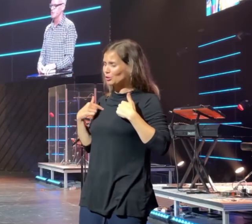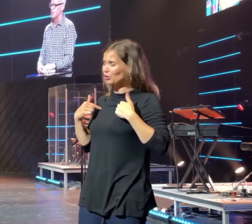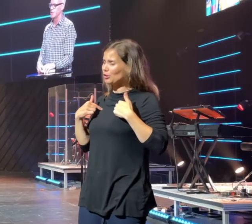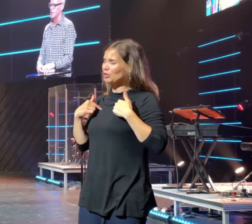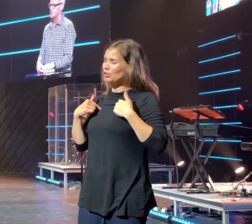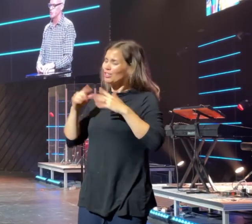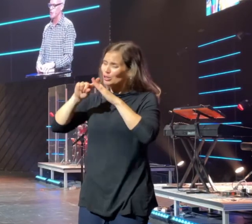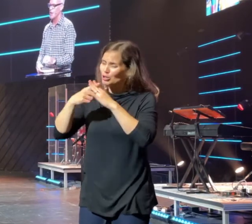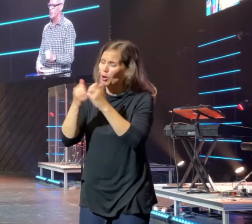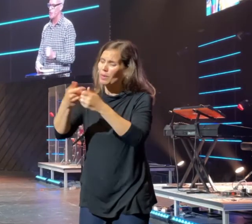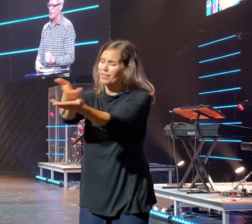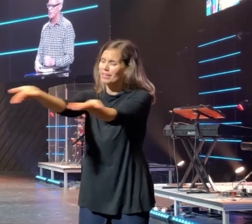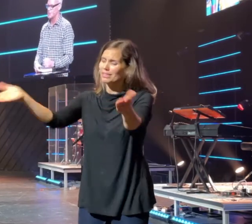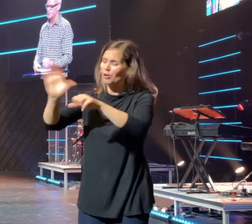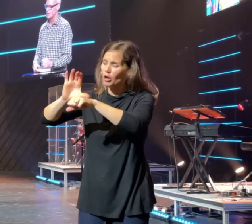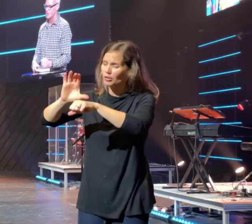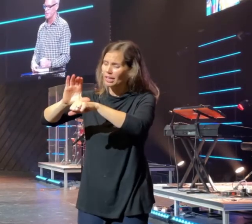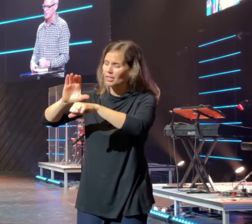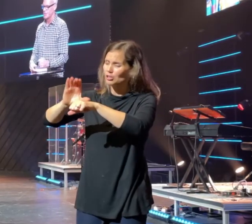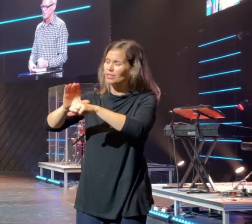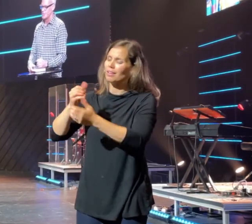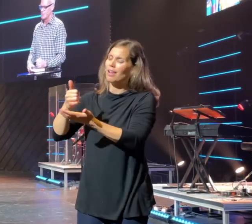as a congregation. Lord, help us